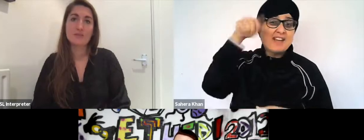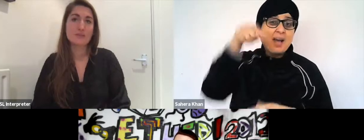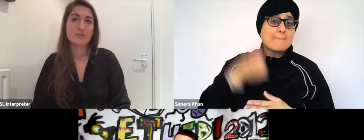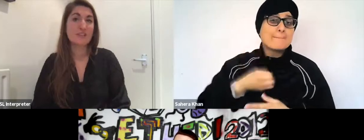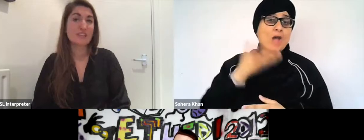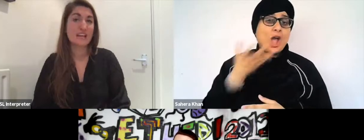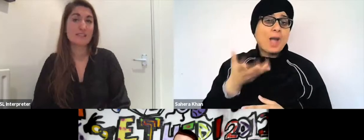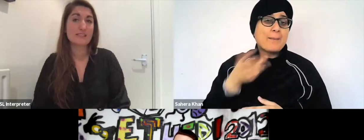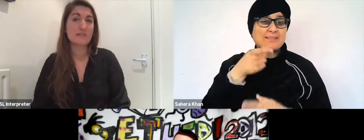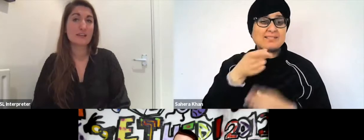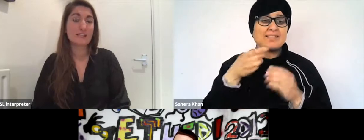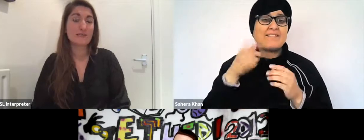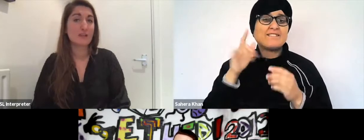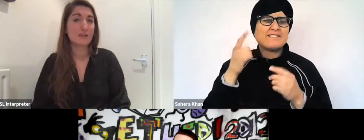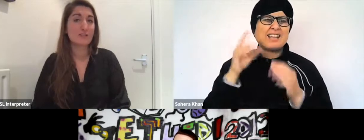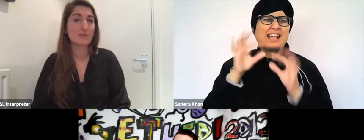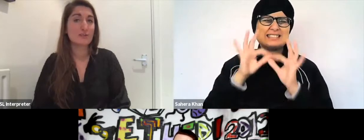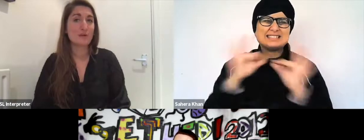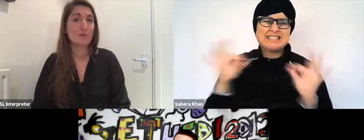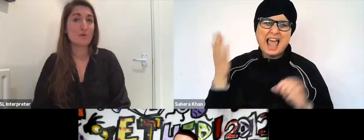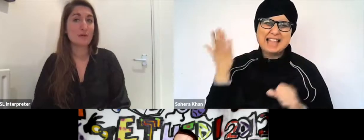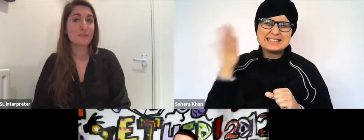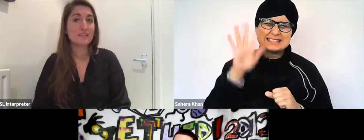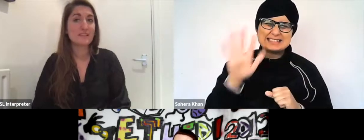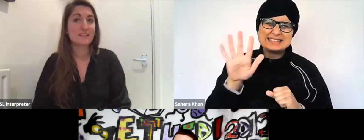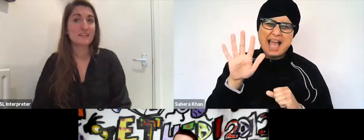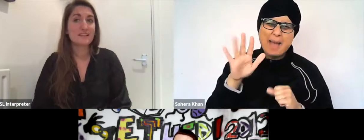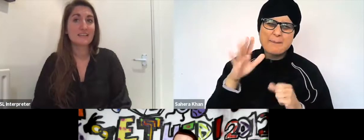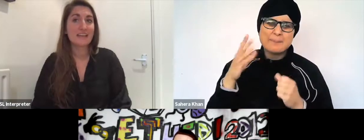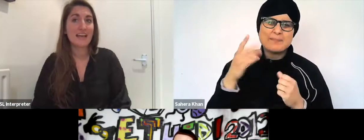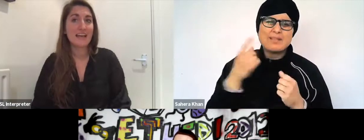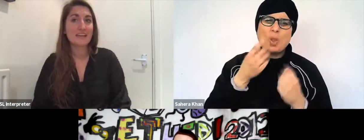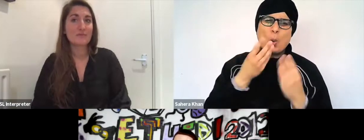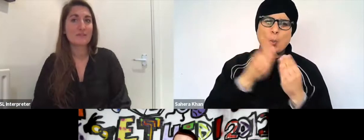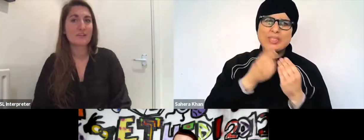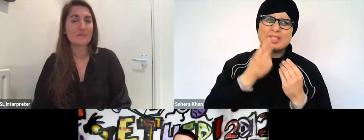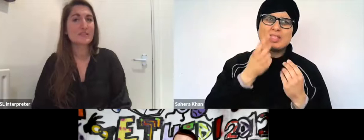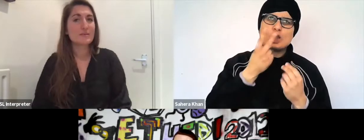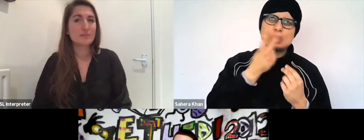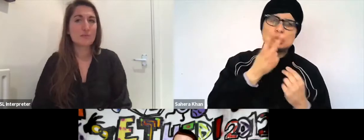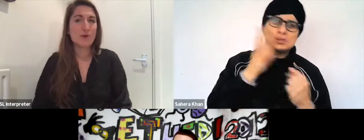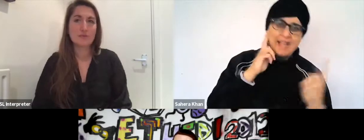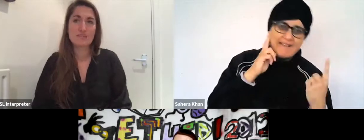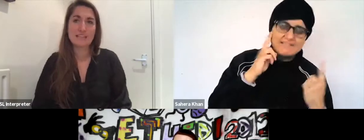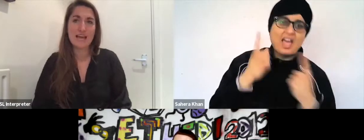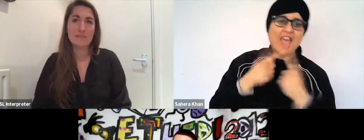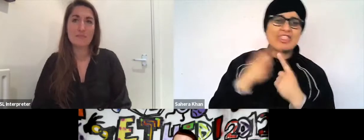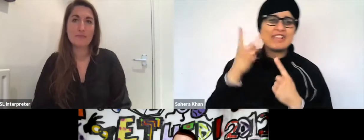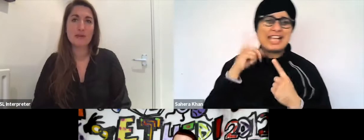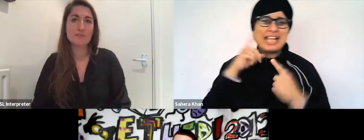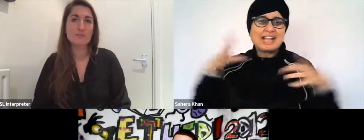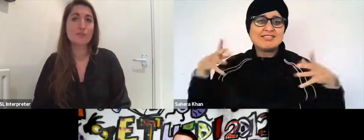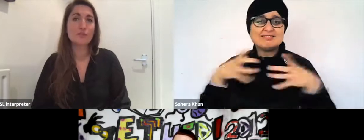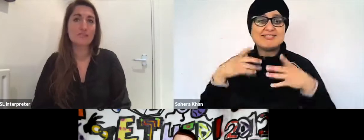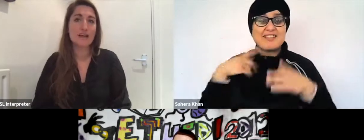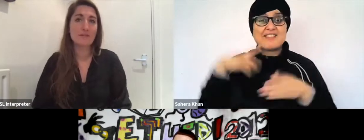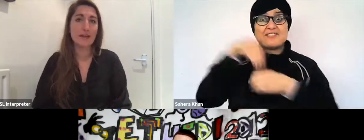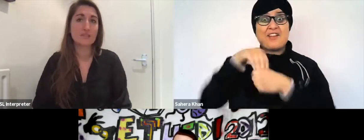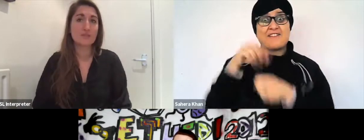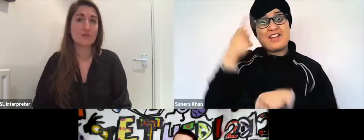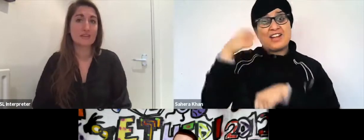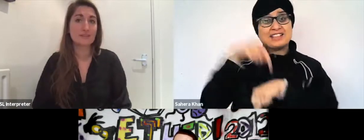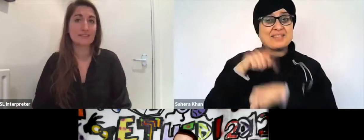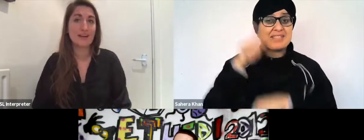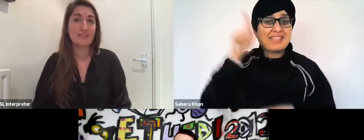and it was with British Council invited me up there to do one of my poems. And it was similar to a poetry slam. So it was 2 deaf